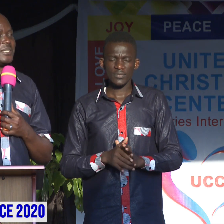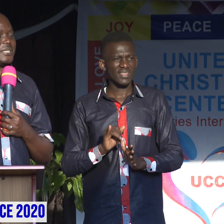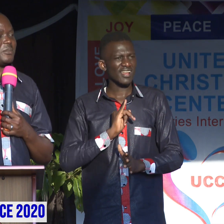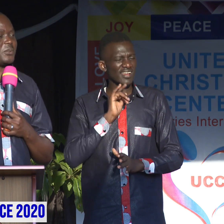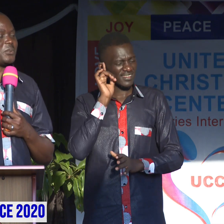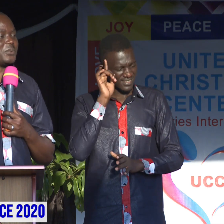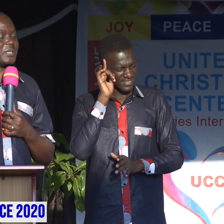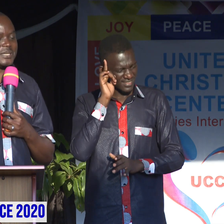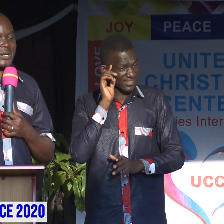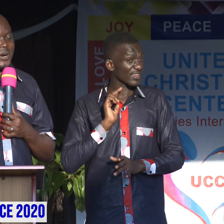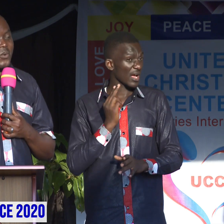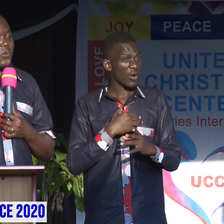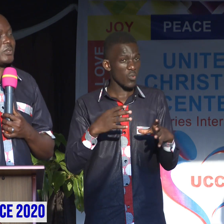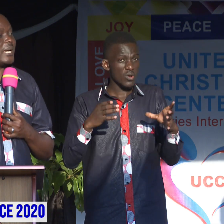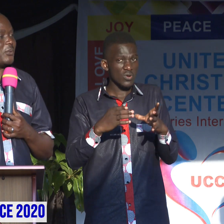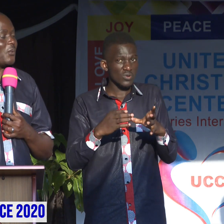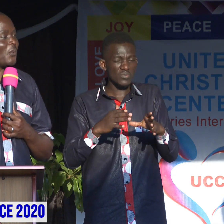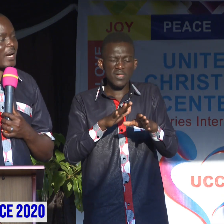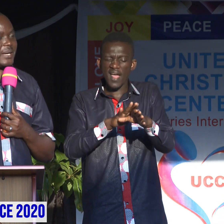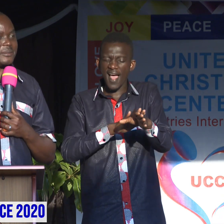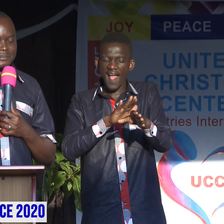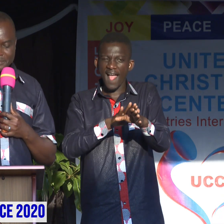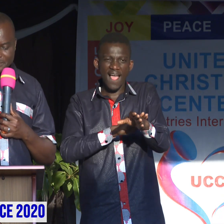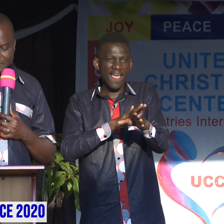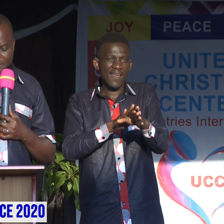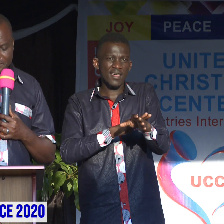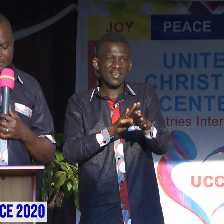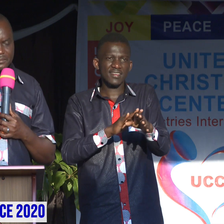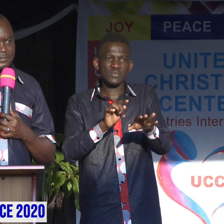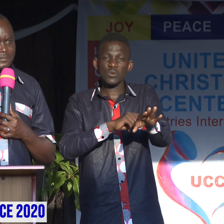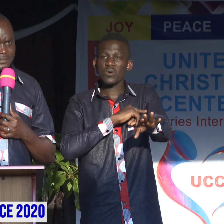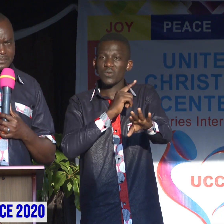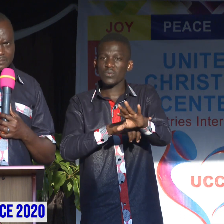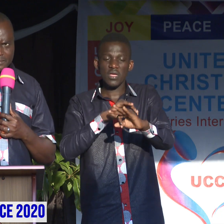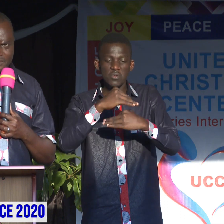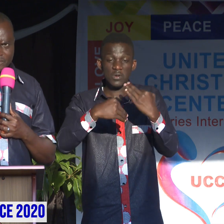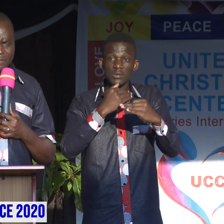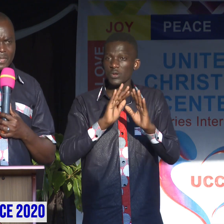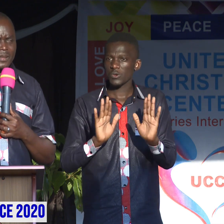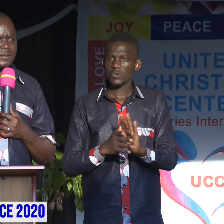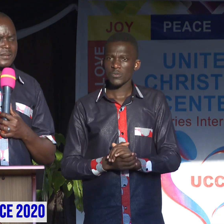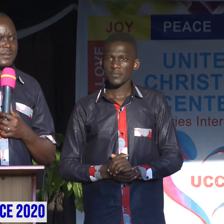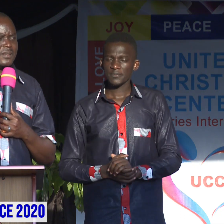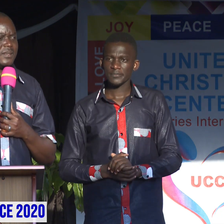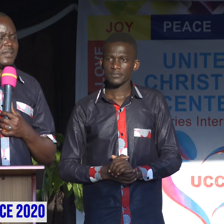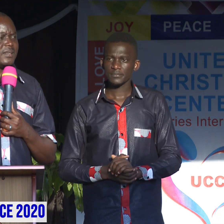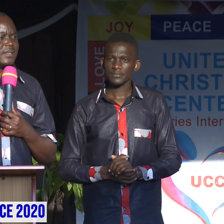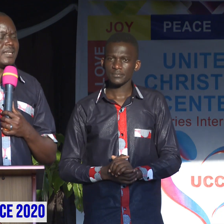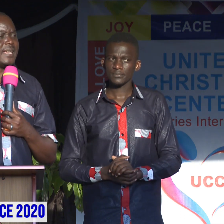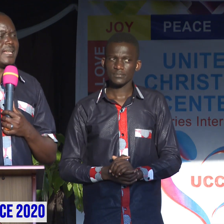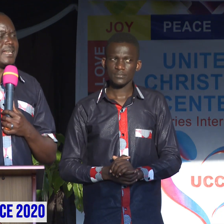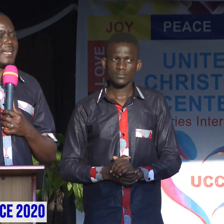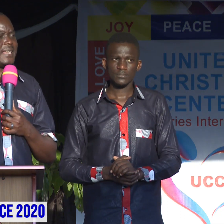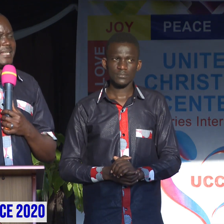ya zezimu kuzalwa oko kutandika okungana. Our unit is one of those that took long to start